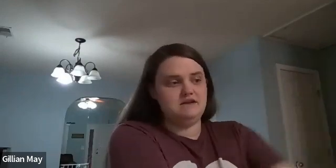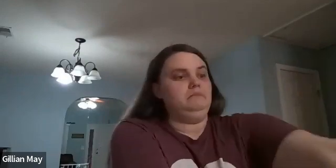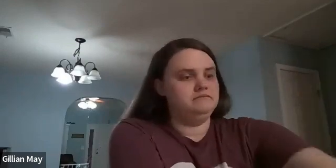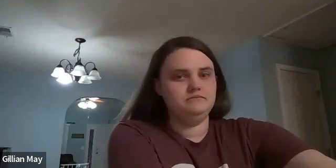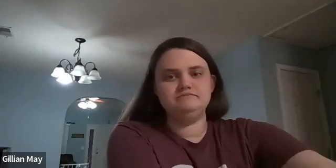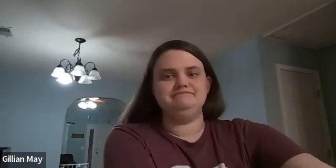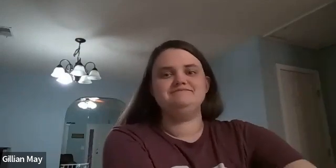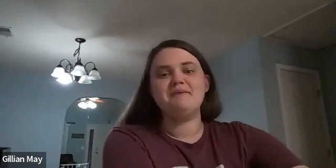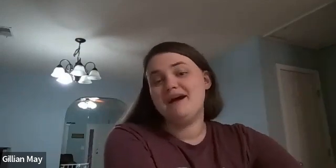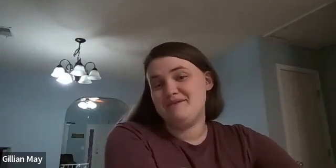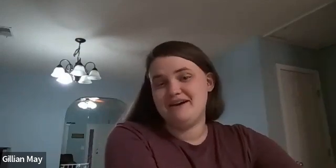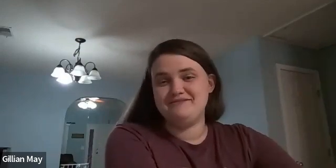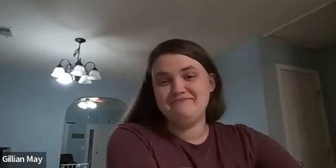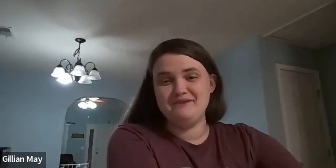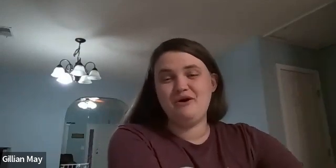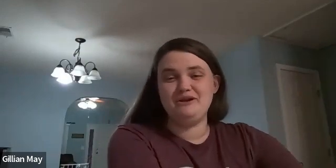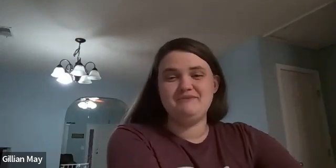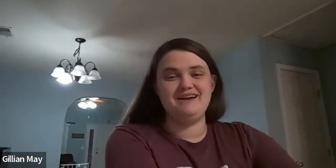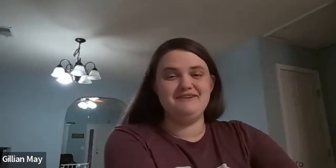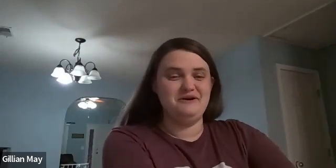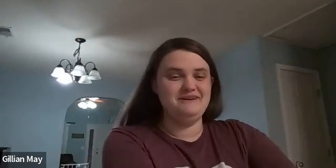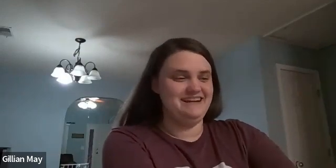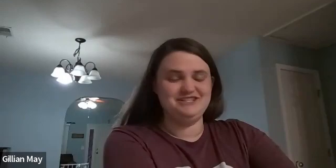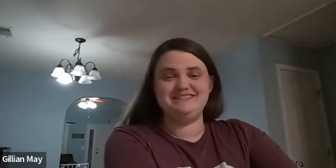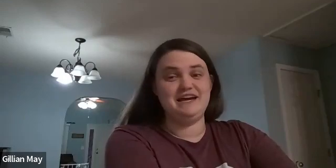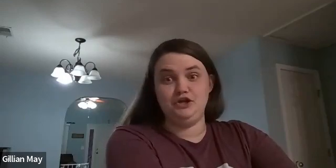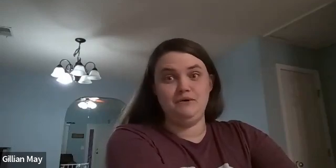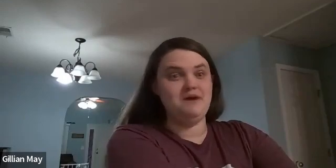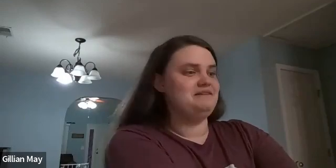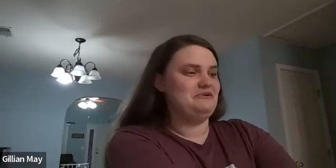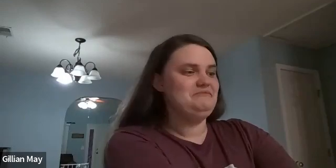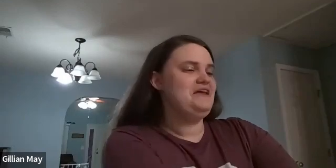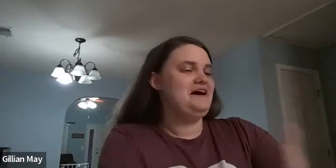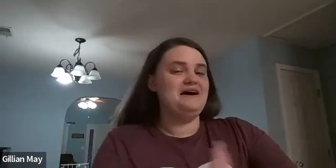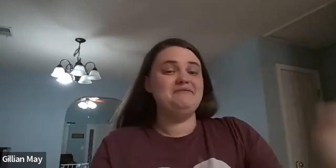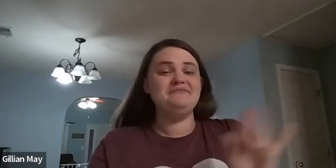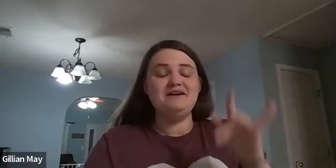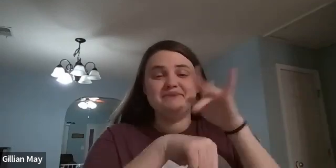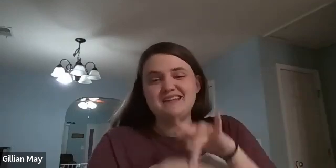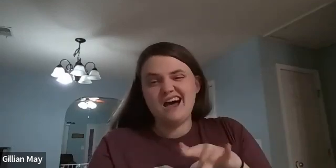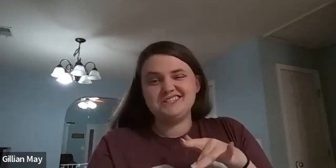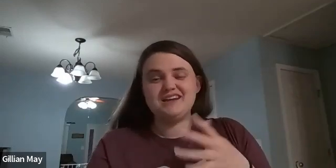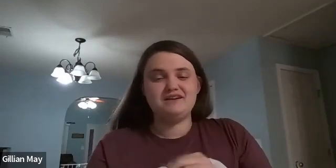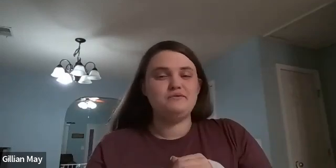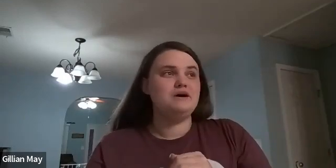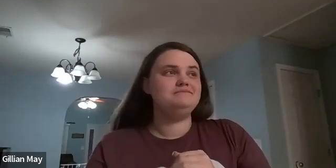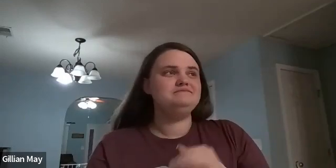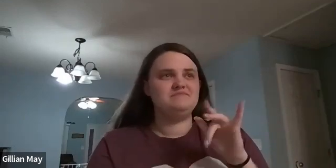of my iPad fell. It was holding my phone and it just decided, no, I'm not anymore. But touch is kind of one that